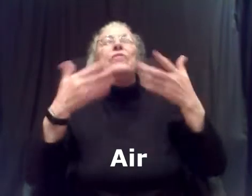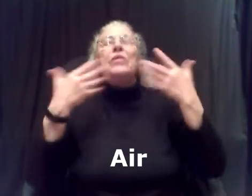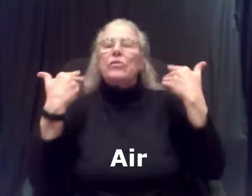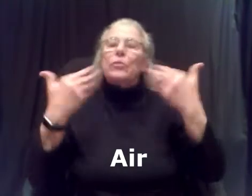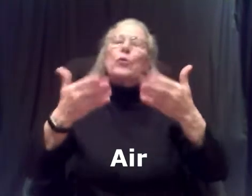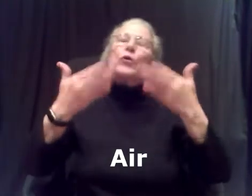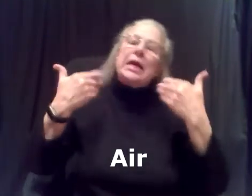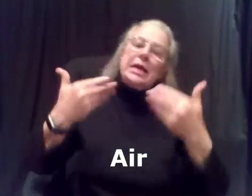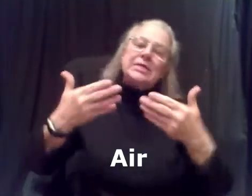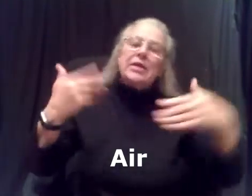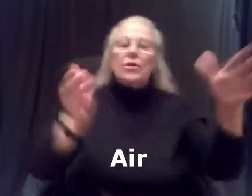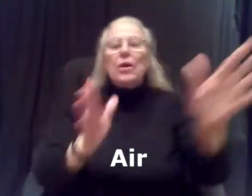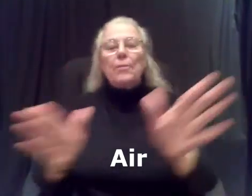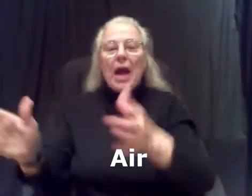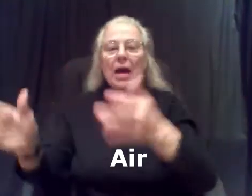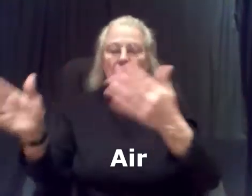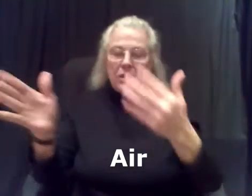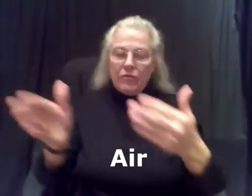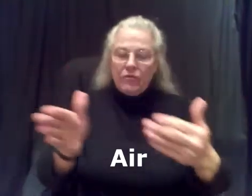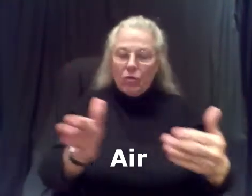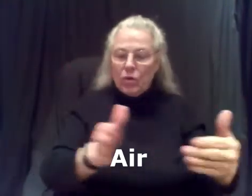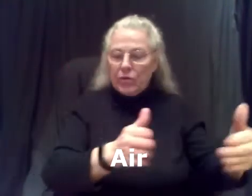the breeze here, back and forth.